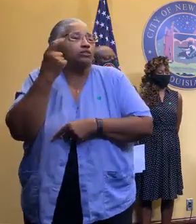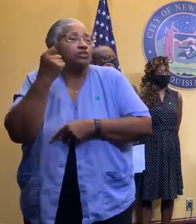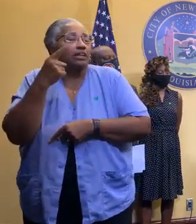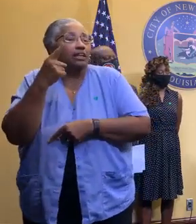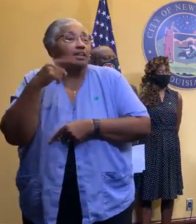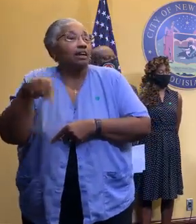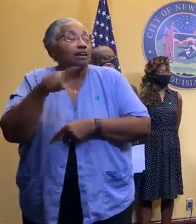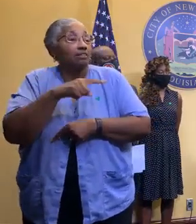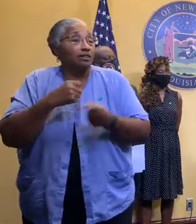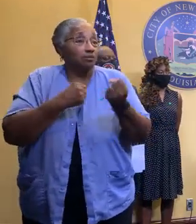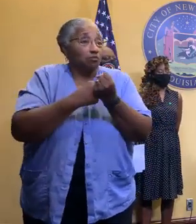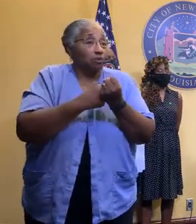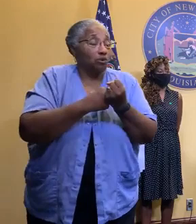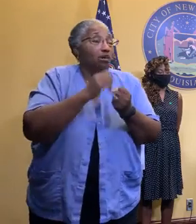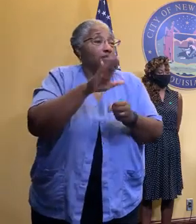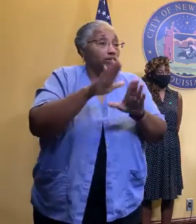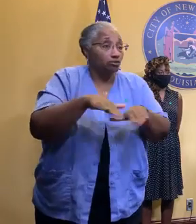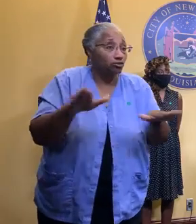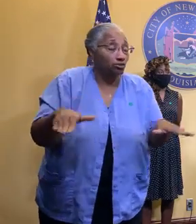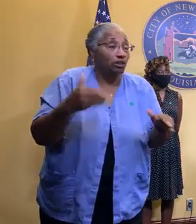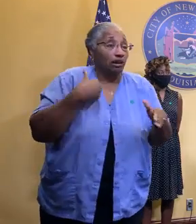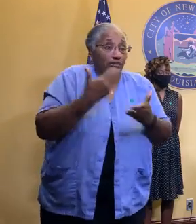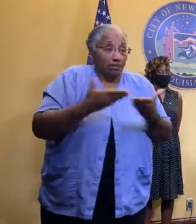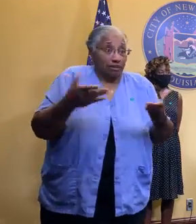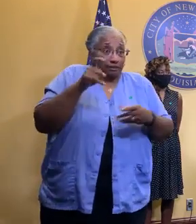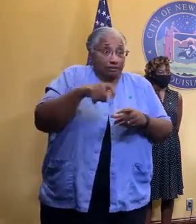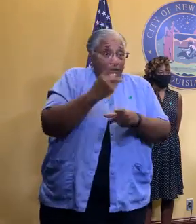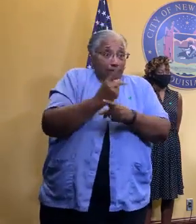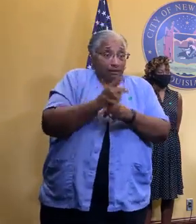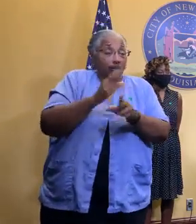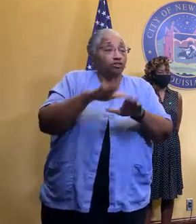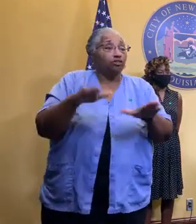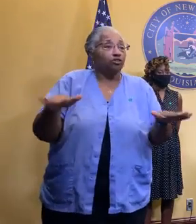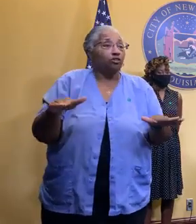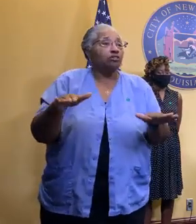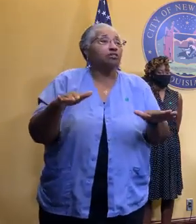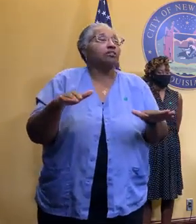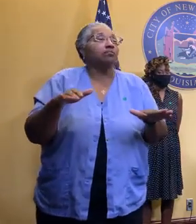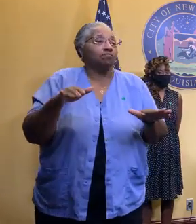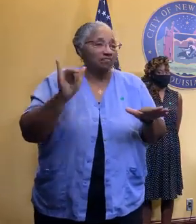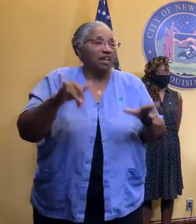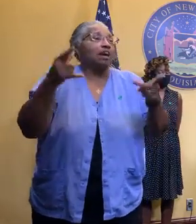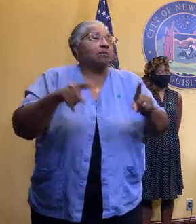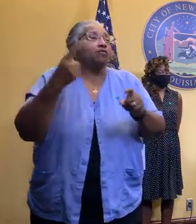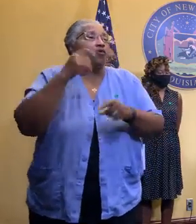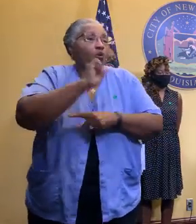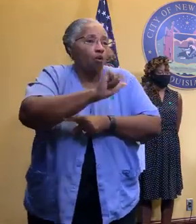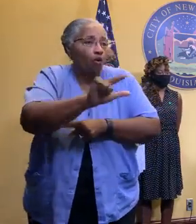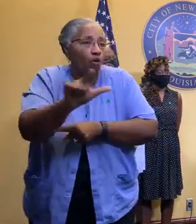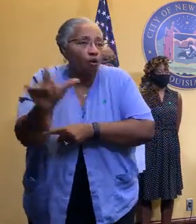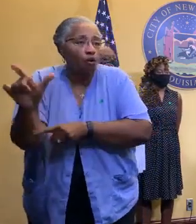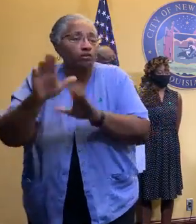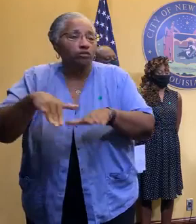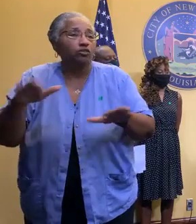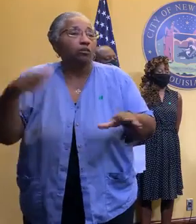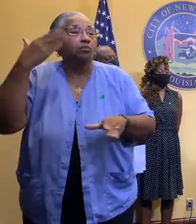advocate for theirs, you're advocating for all, and it's something that we have to do. This is a community